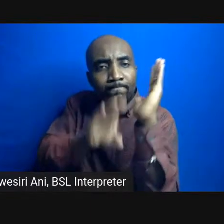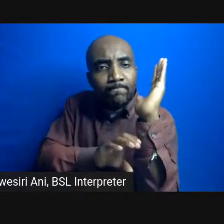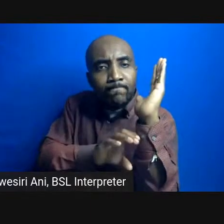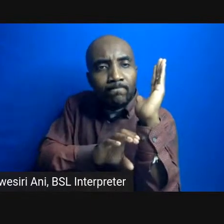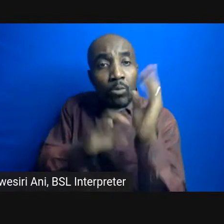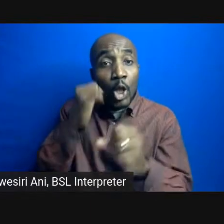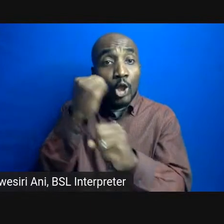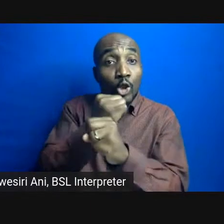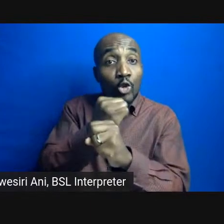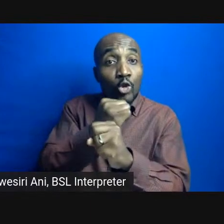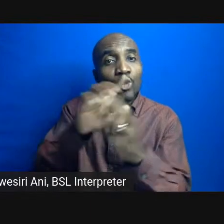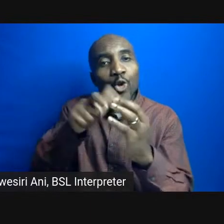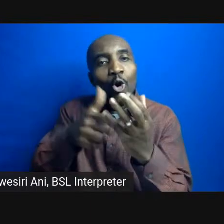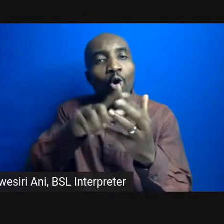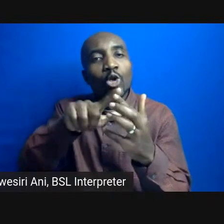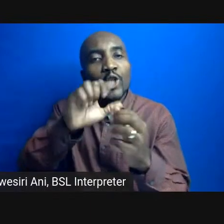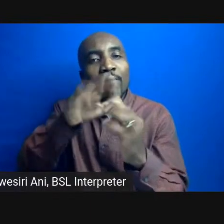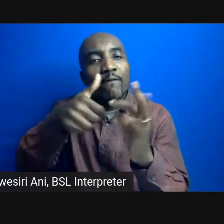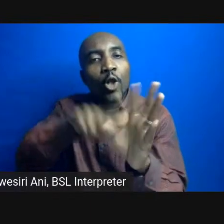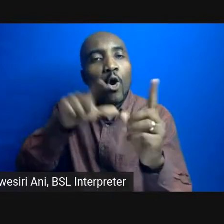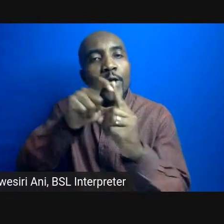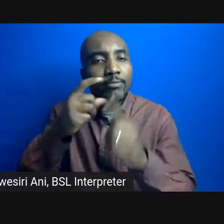George Floyd.